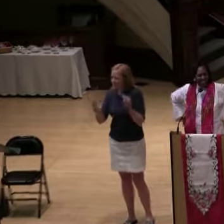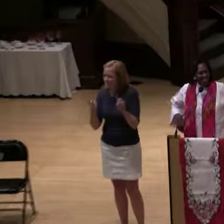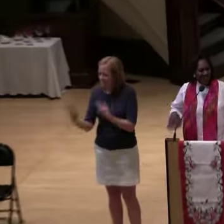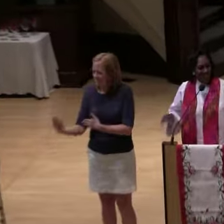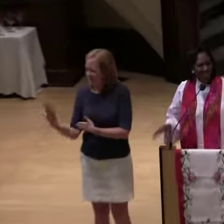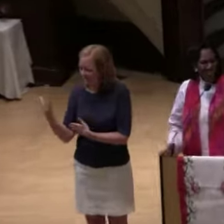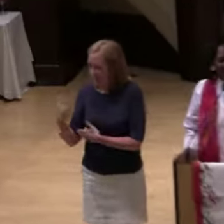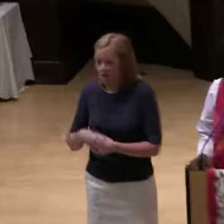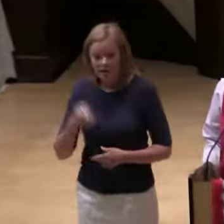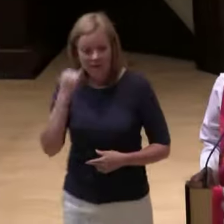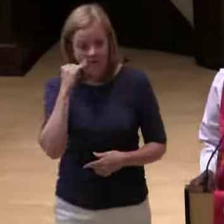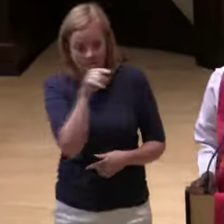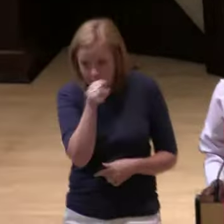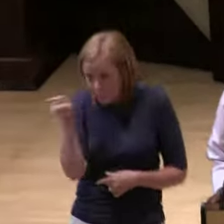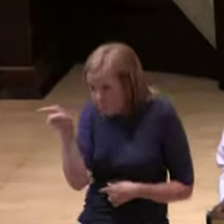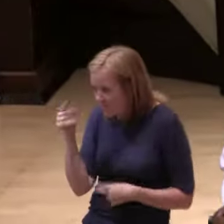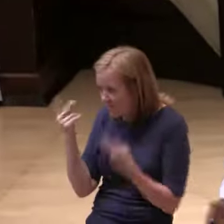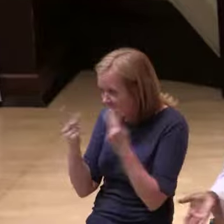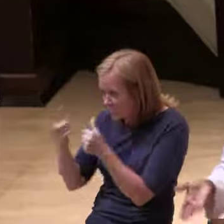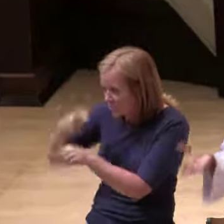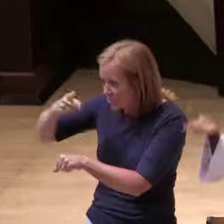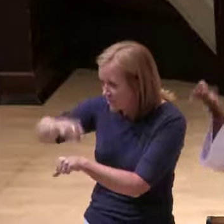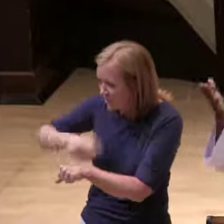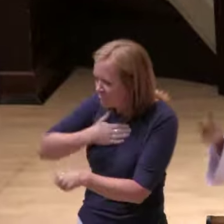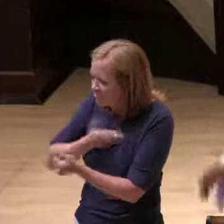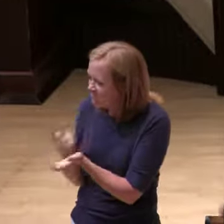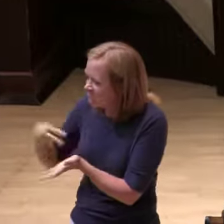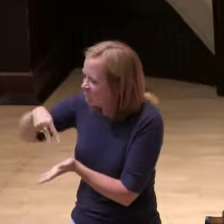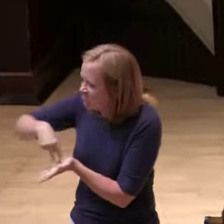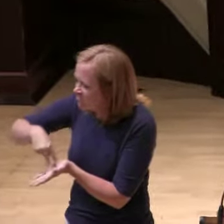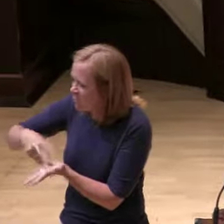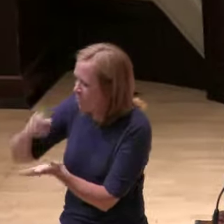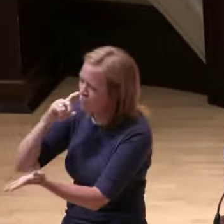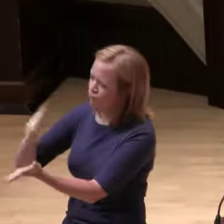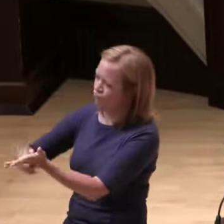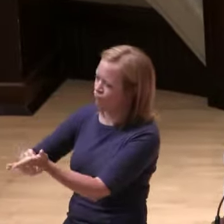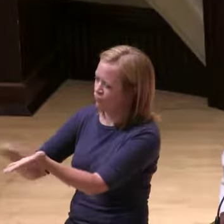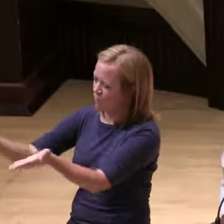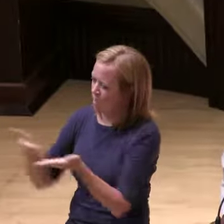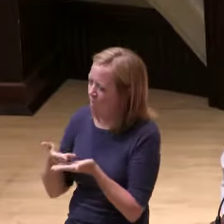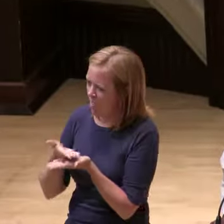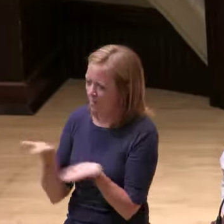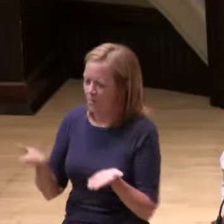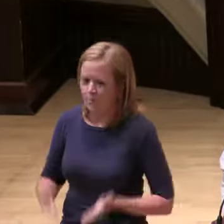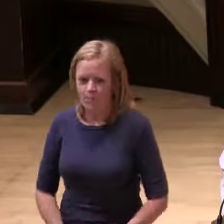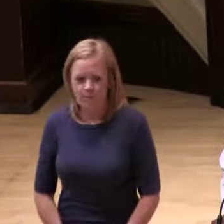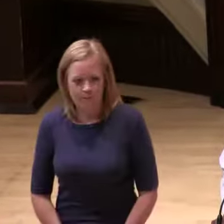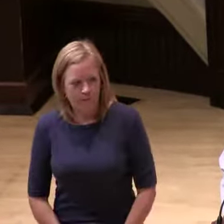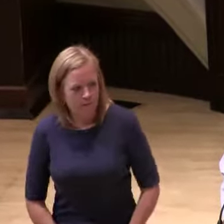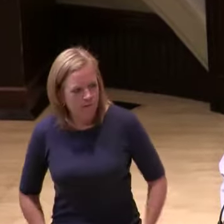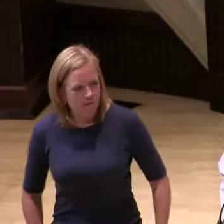morning. If you're visiting with us for the first time, we invite you to please stand. We want to welcome you.